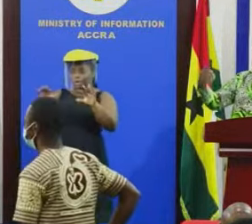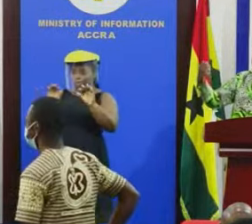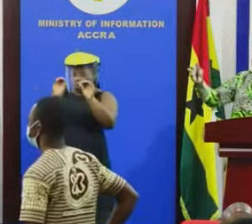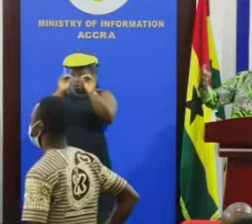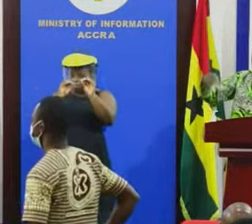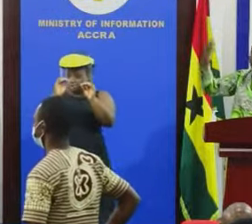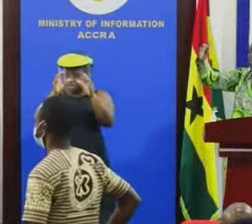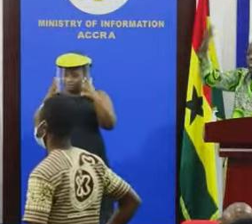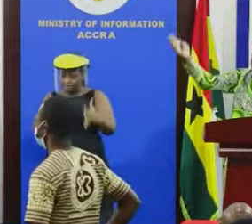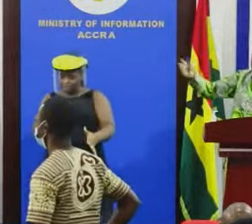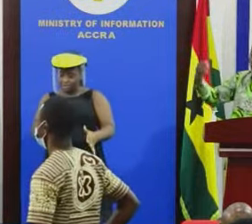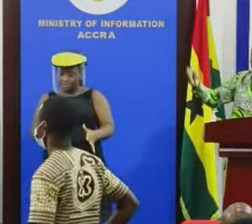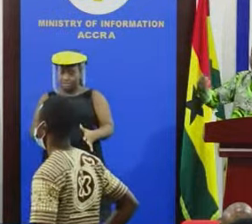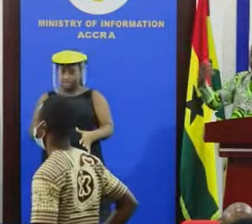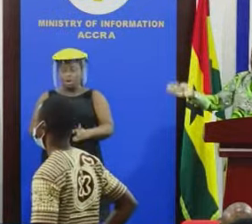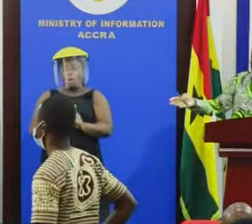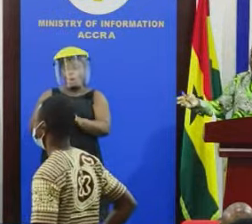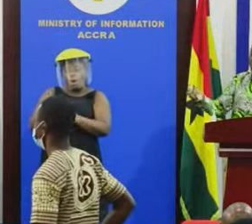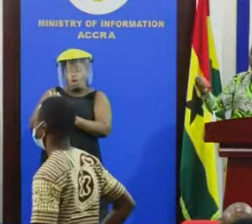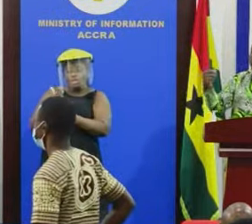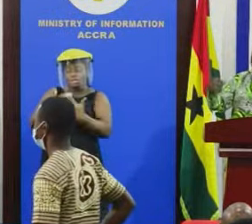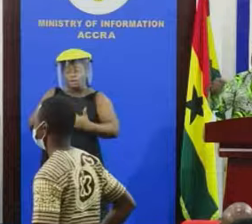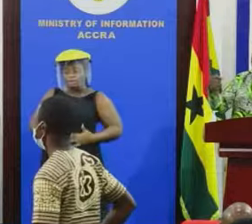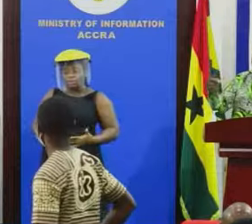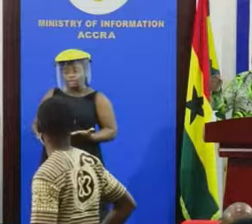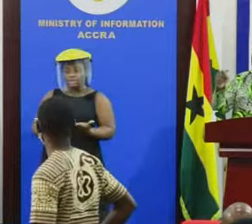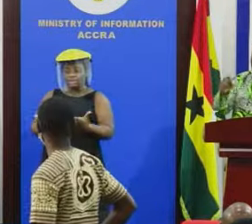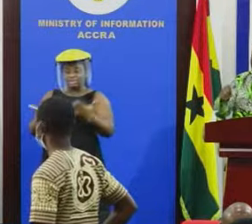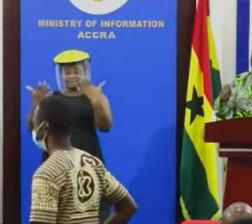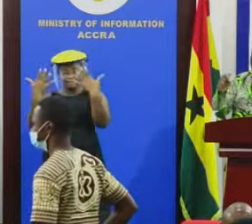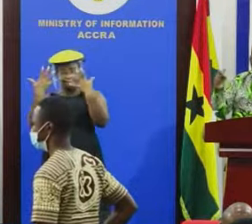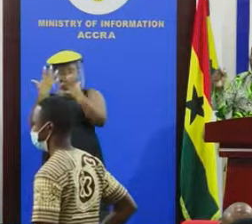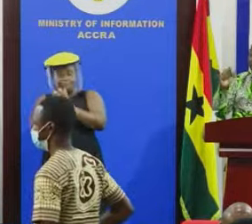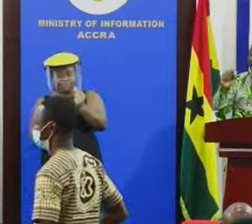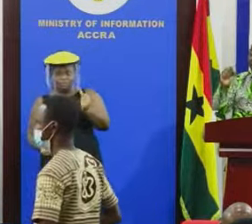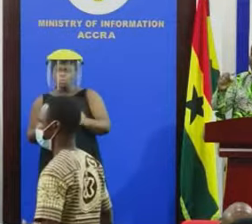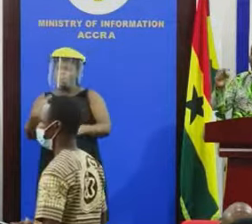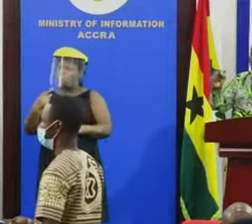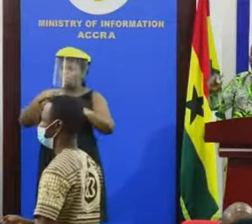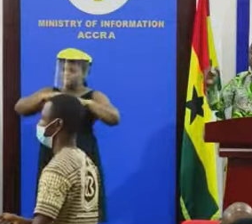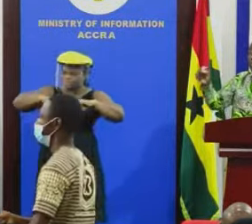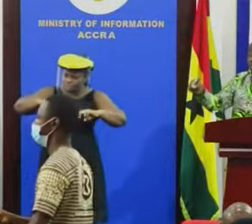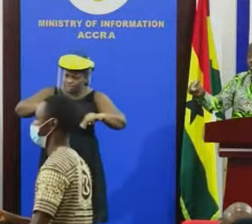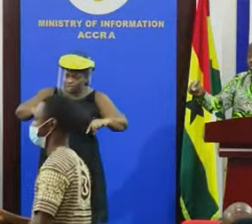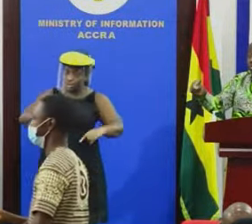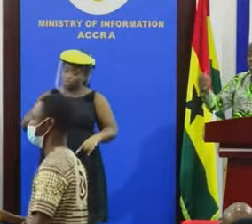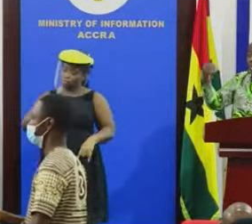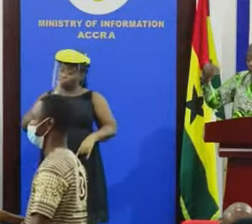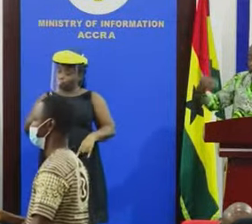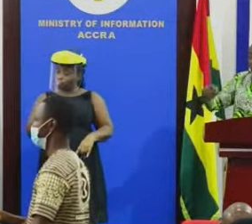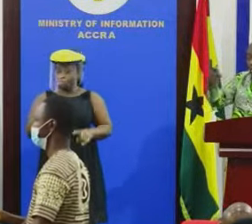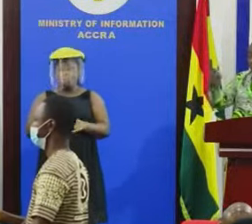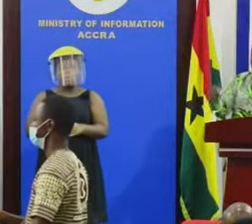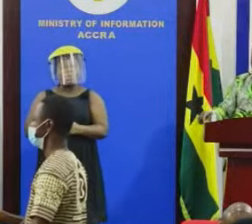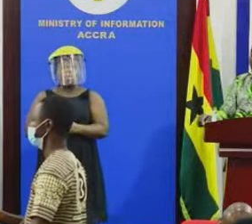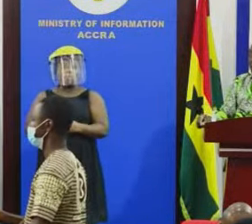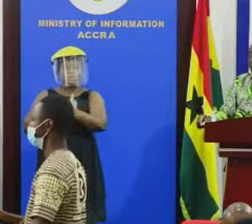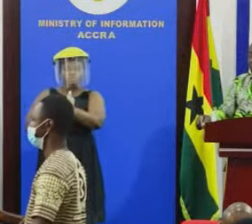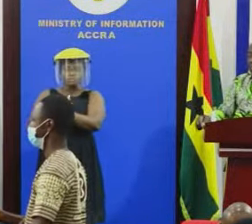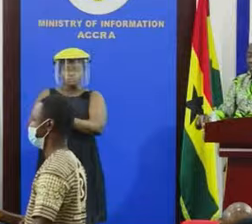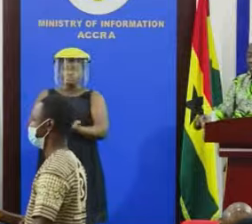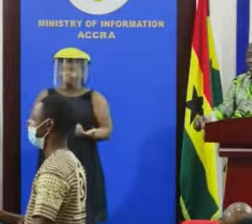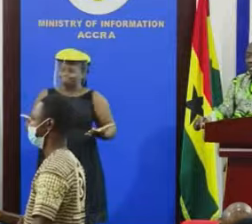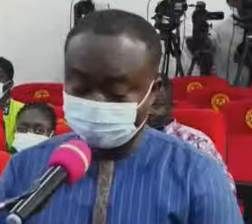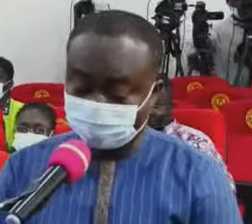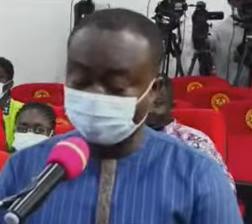is reported missing, or when somebody is reported missing, whose mandate is it to investigate and validate that, first of all, that is true, and then the follow-up actions? Can you